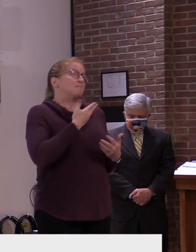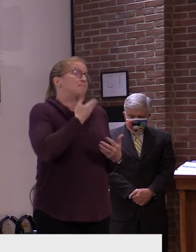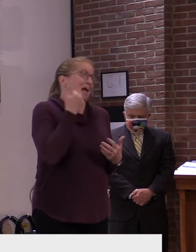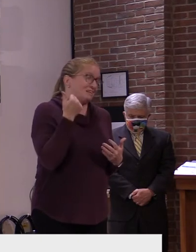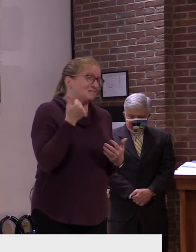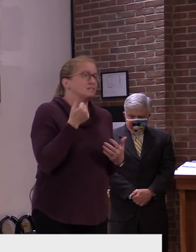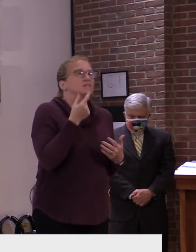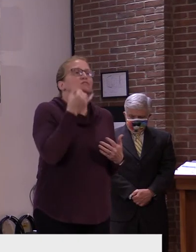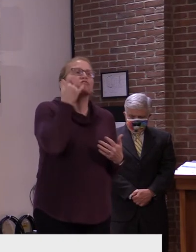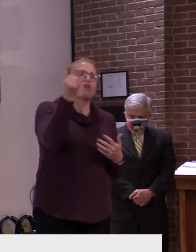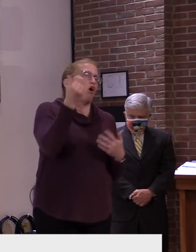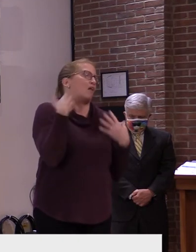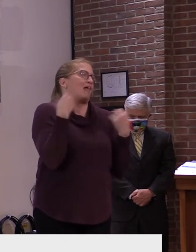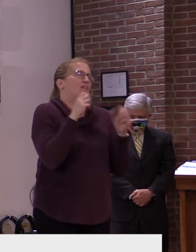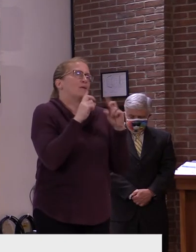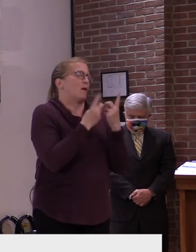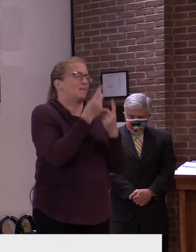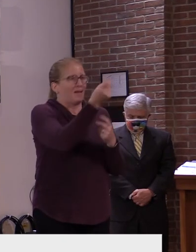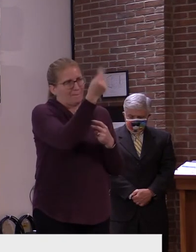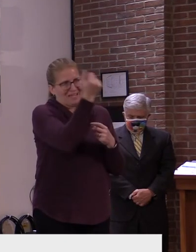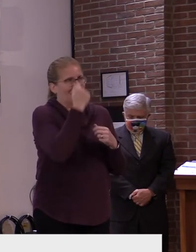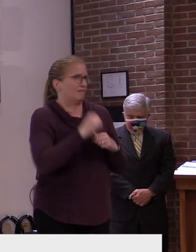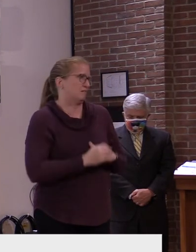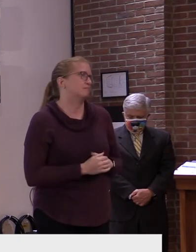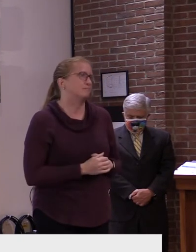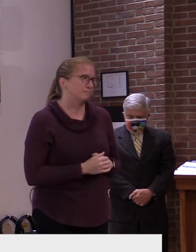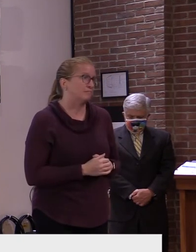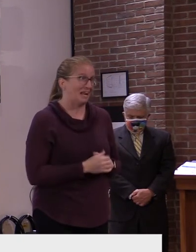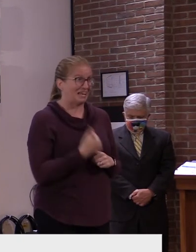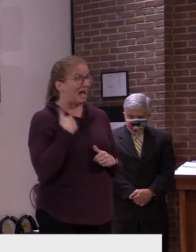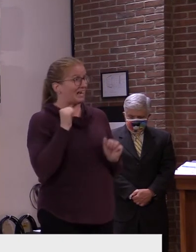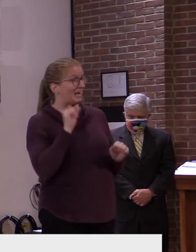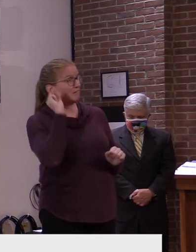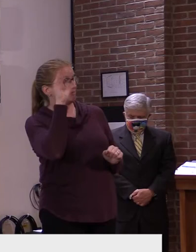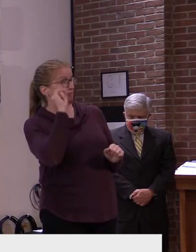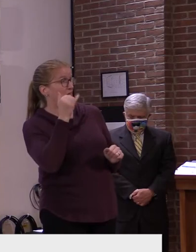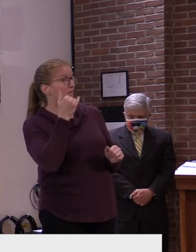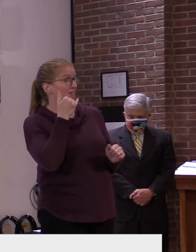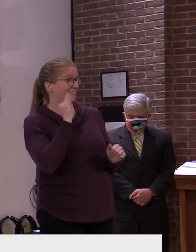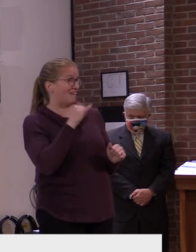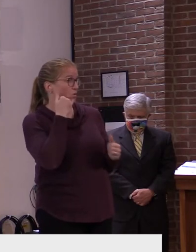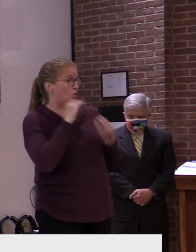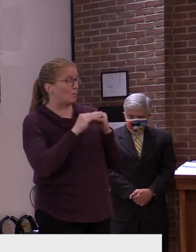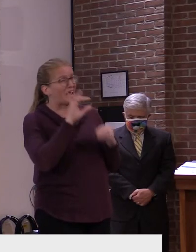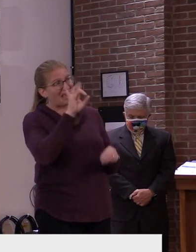you call the health department immediately. I can actually even give you that number if you're ready. It's